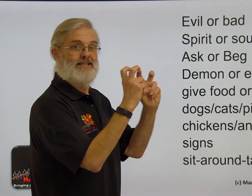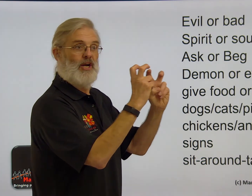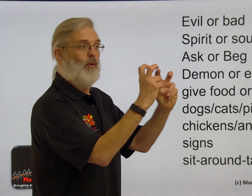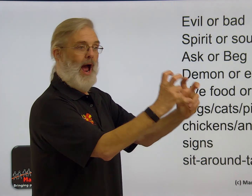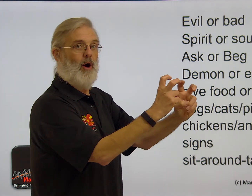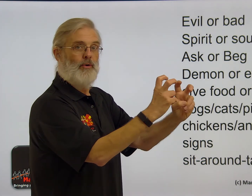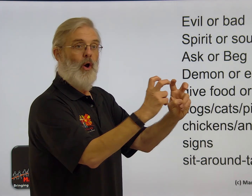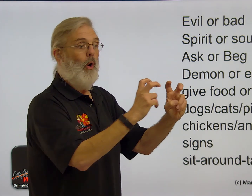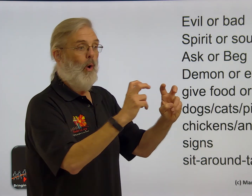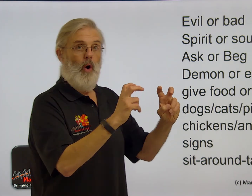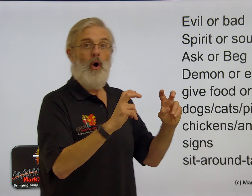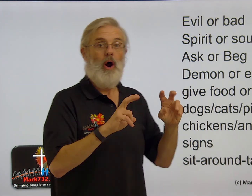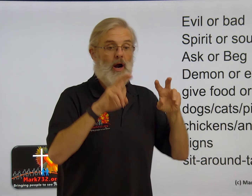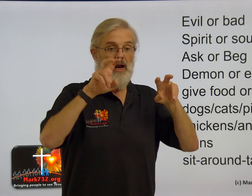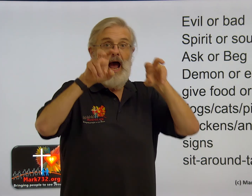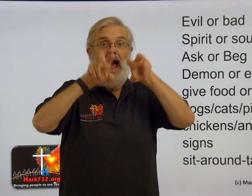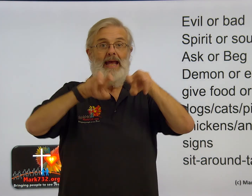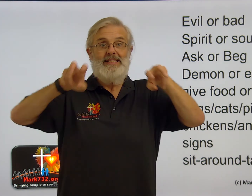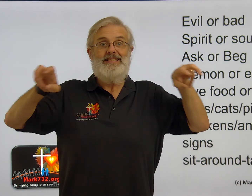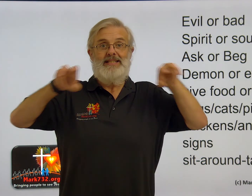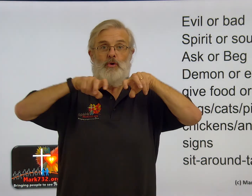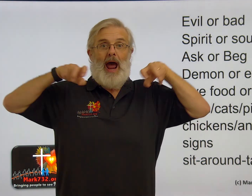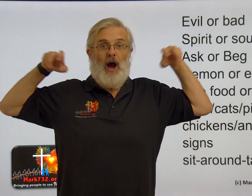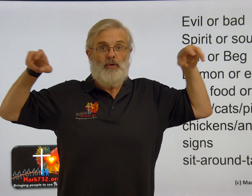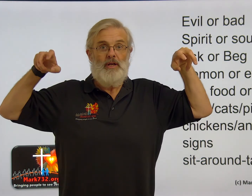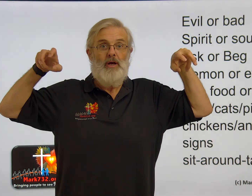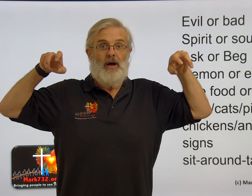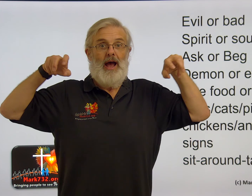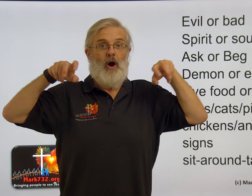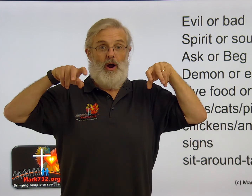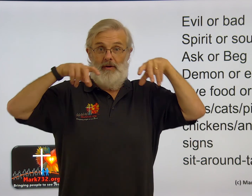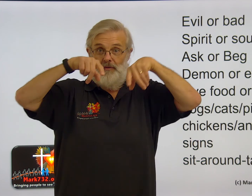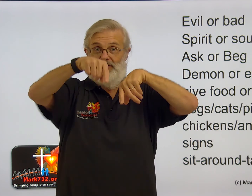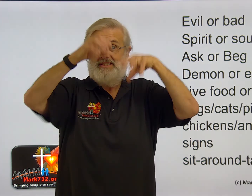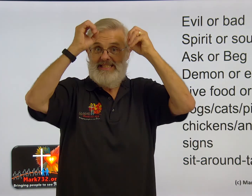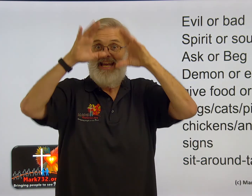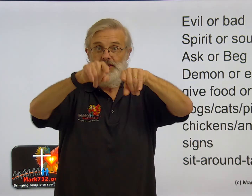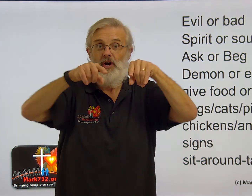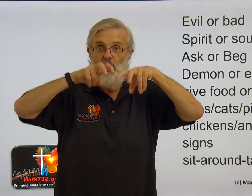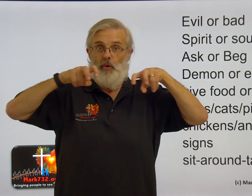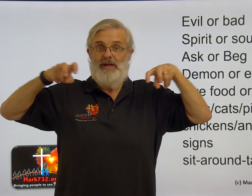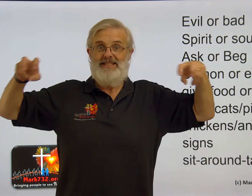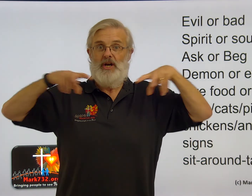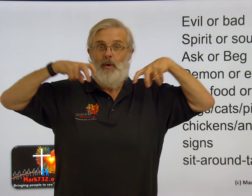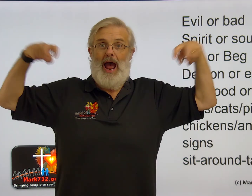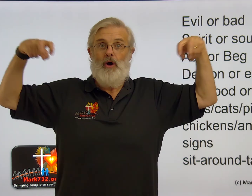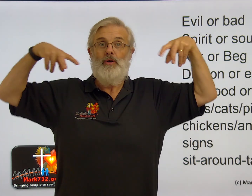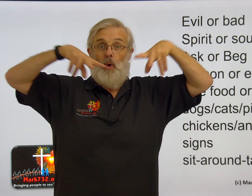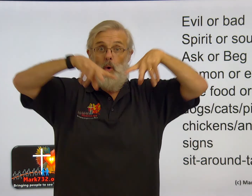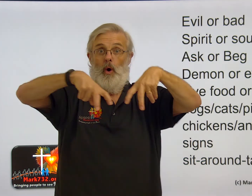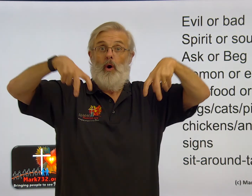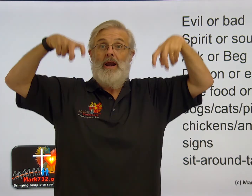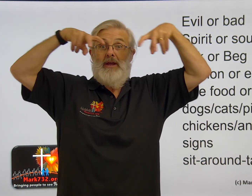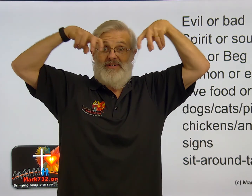around or I can sit around or if it's the teacher we sit around or if it's